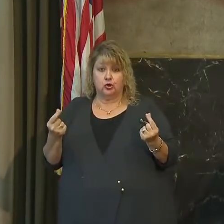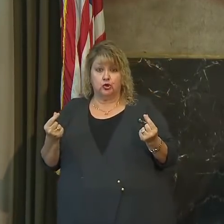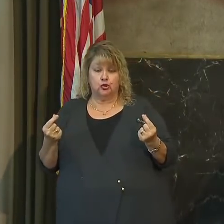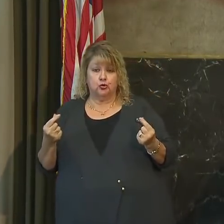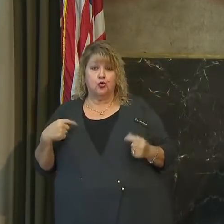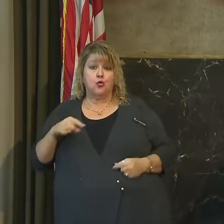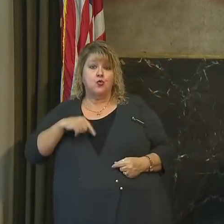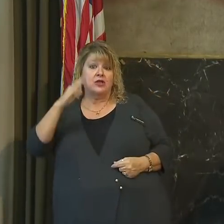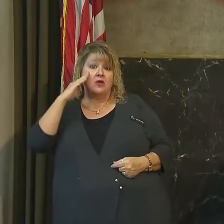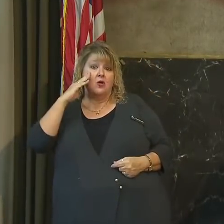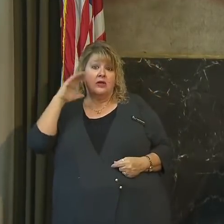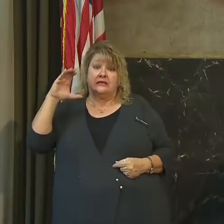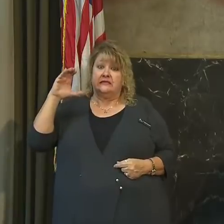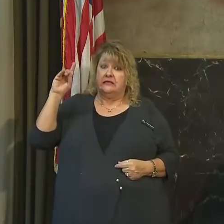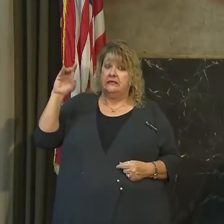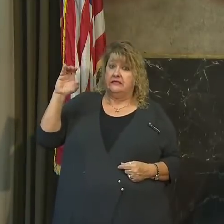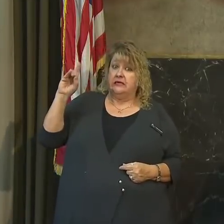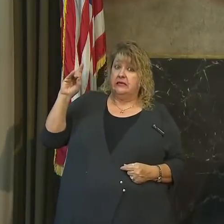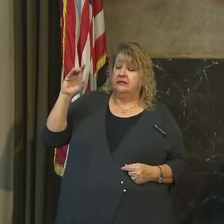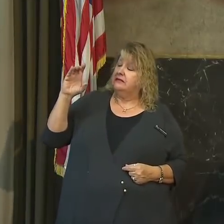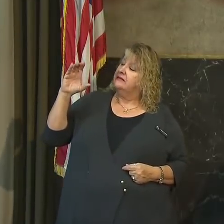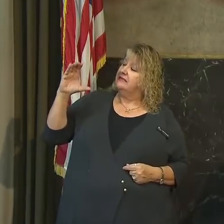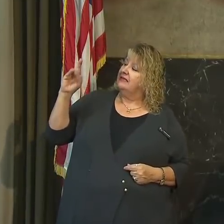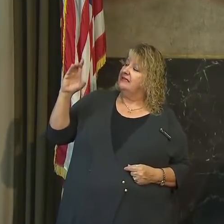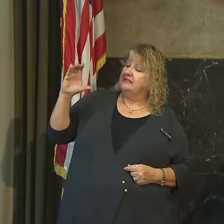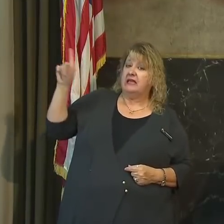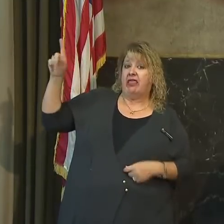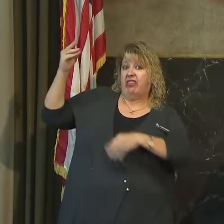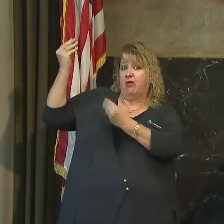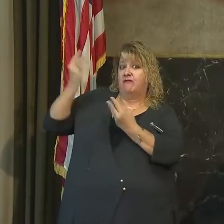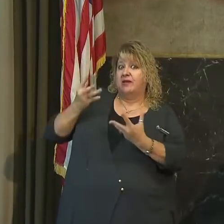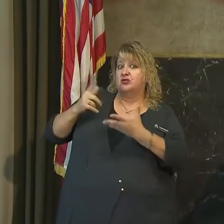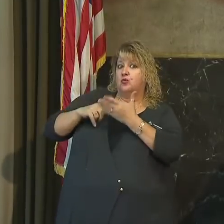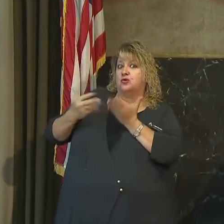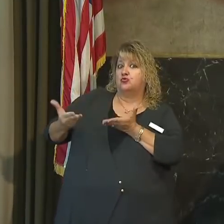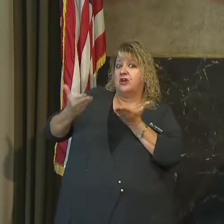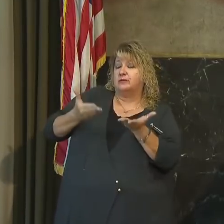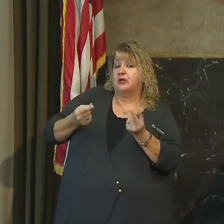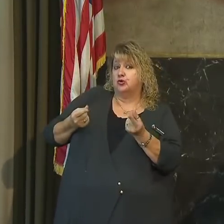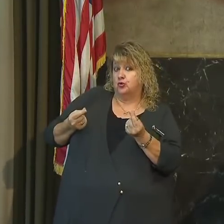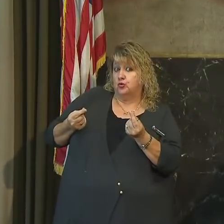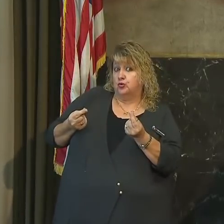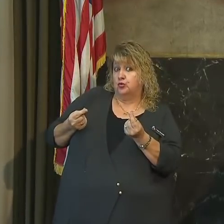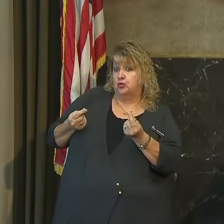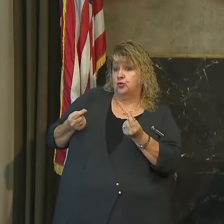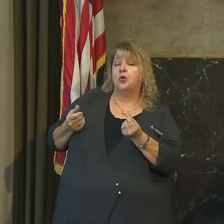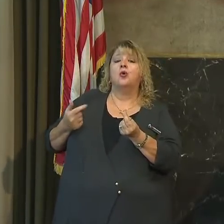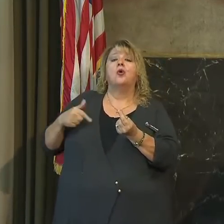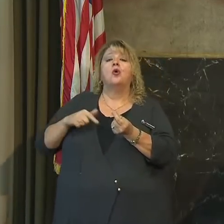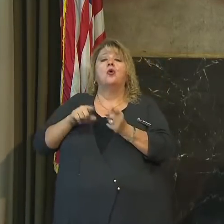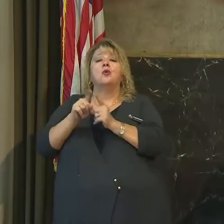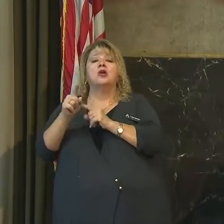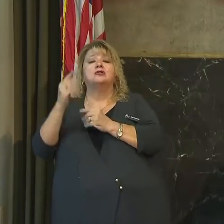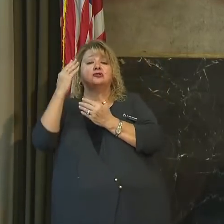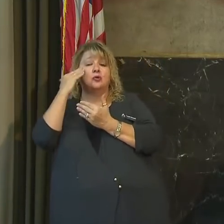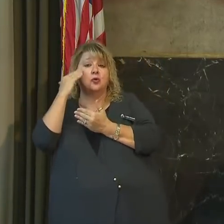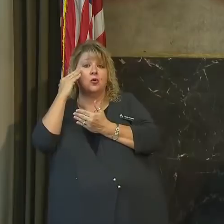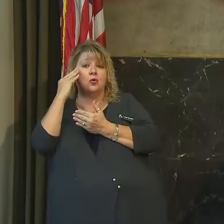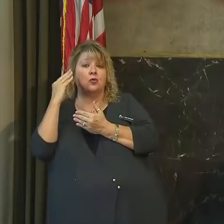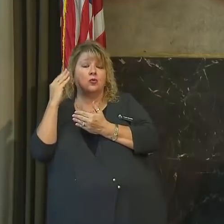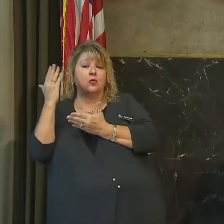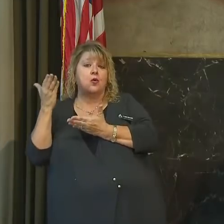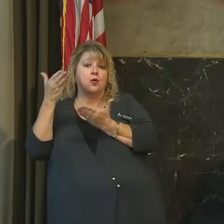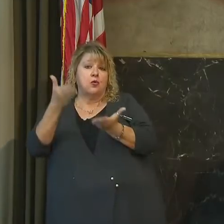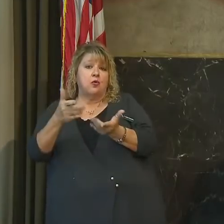We know what the guidance is coming from the CDC currently with recommendations. We also know what the recommendations are